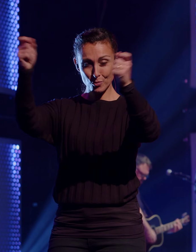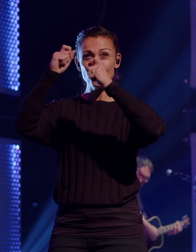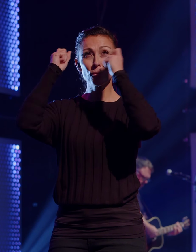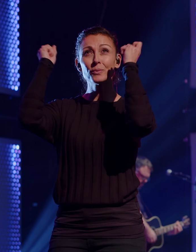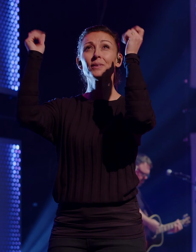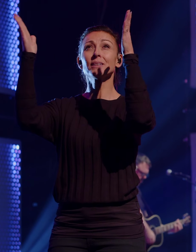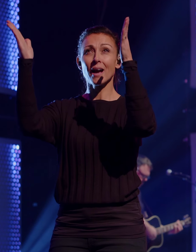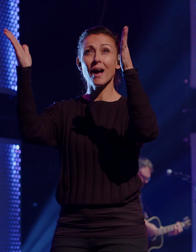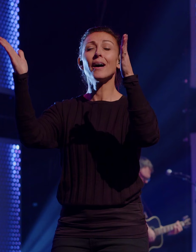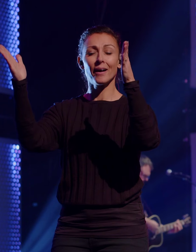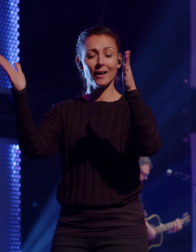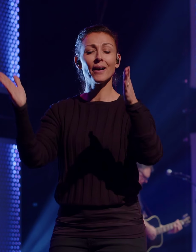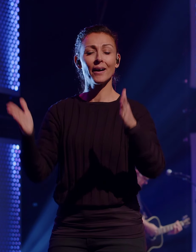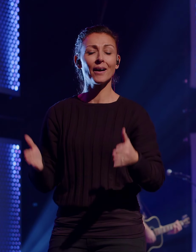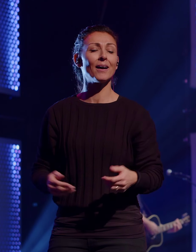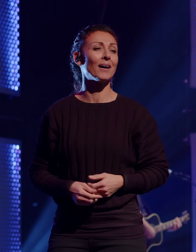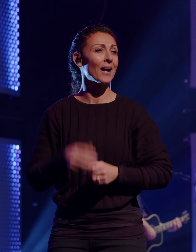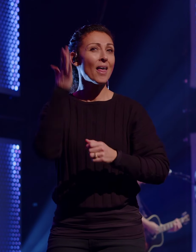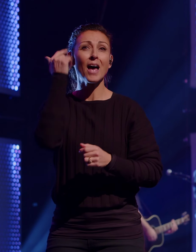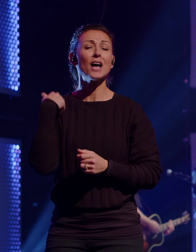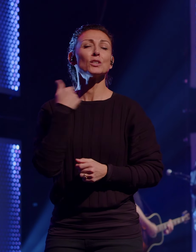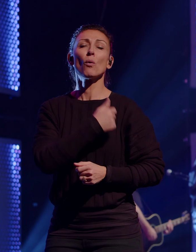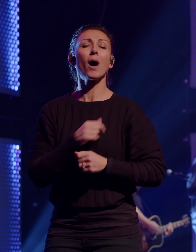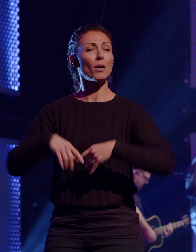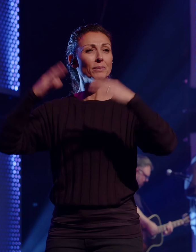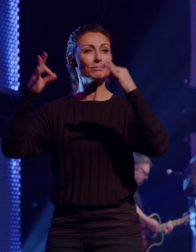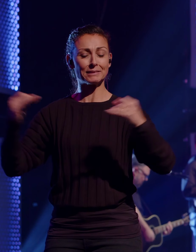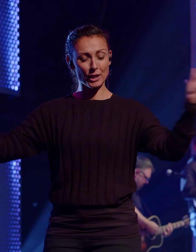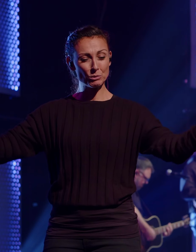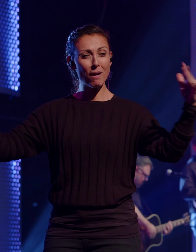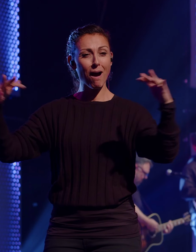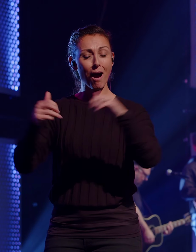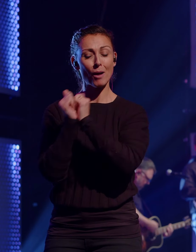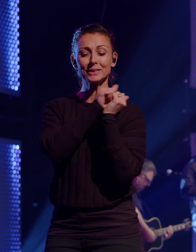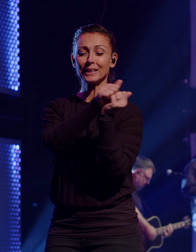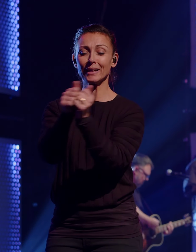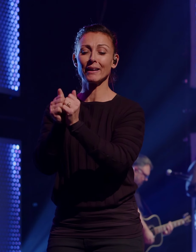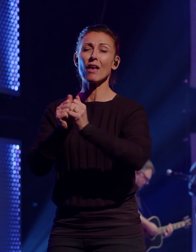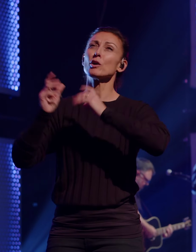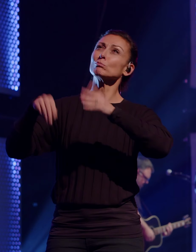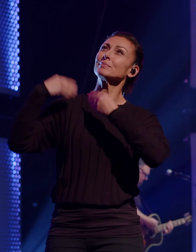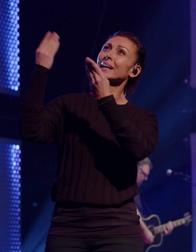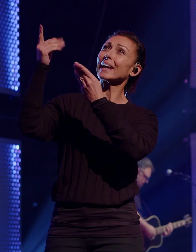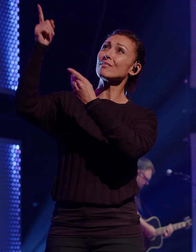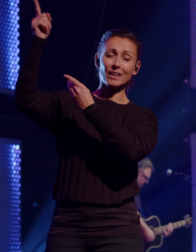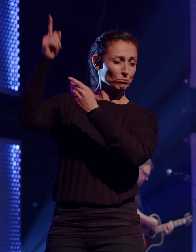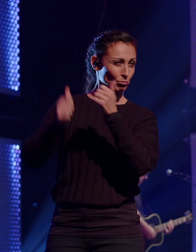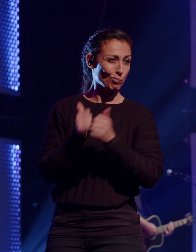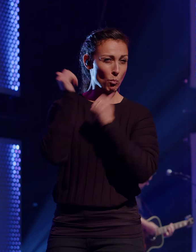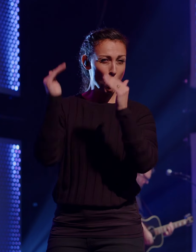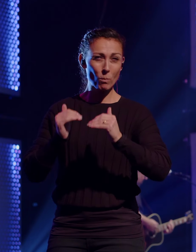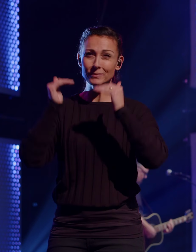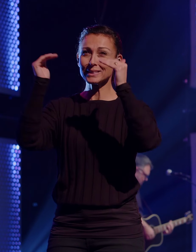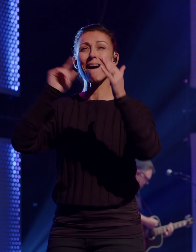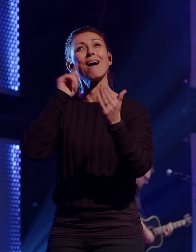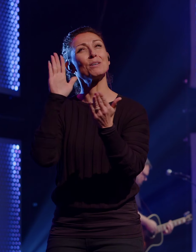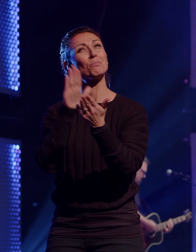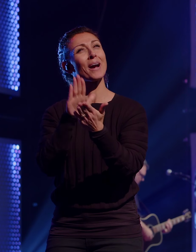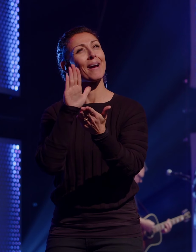hallelujah. That's what we come to do tonight. We come to give hallelujah. Him the highest praise, which means hallelujah. Oh, hallelujah,